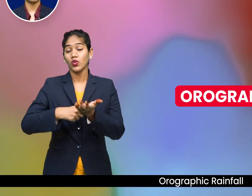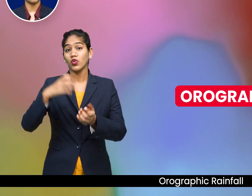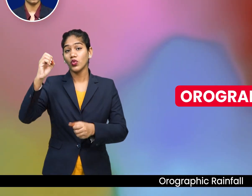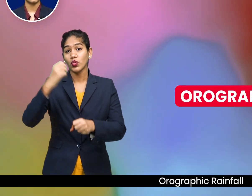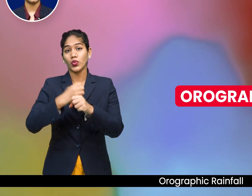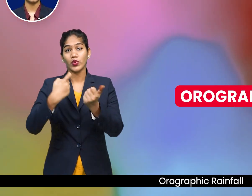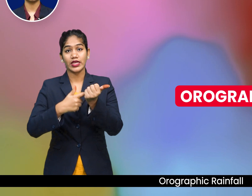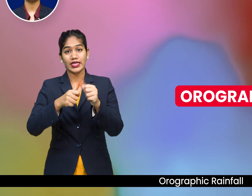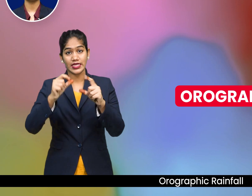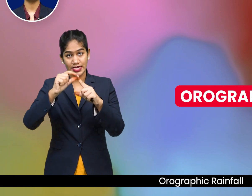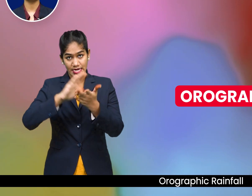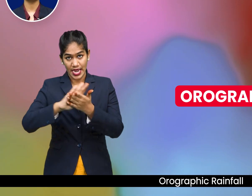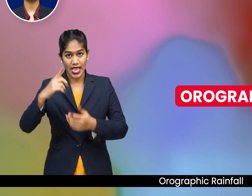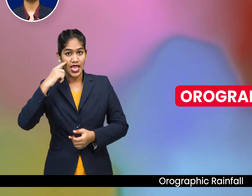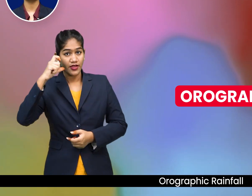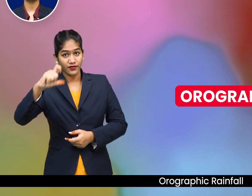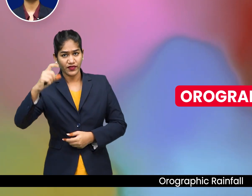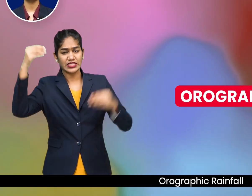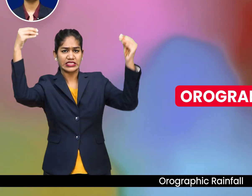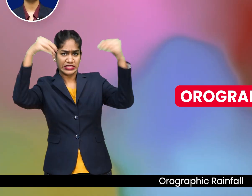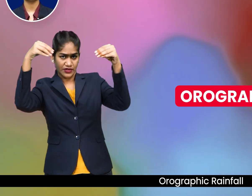Orographic rainfall.